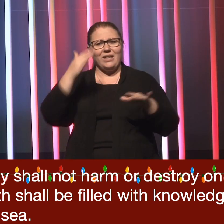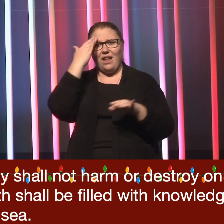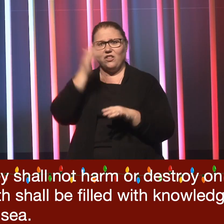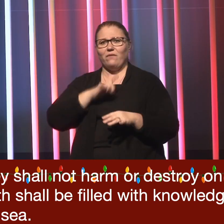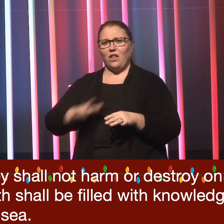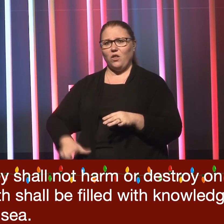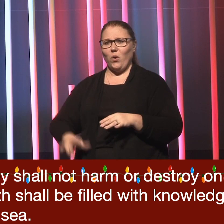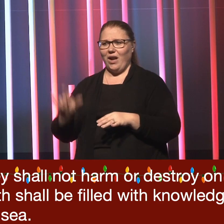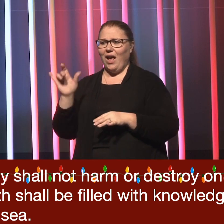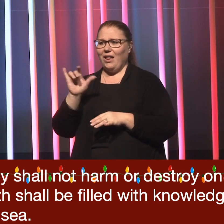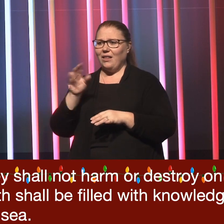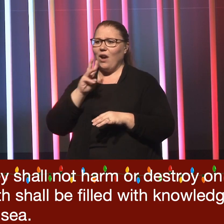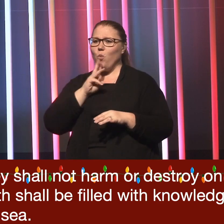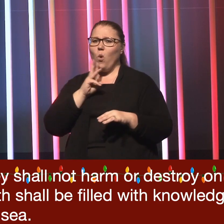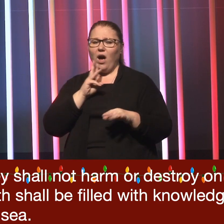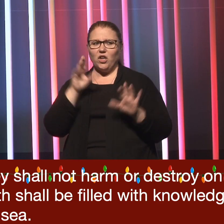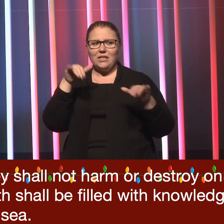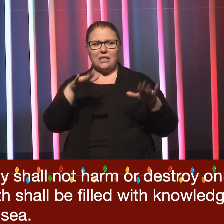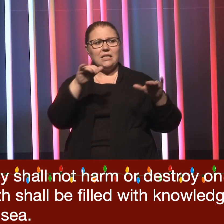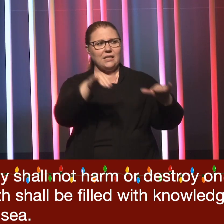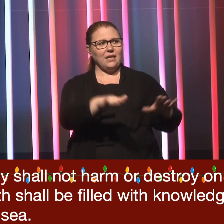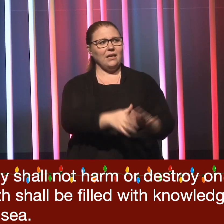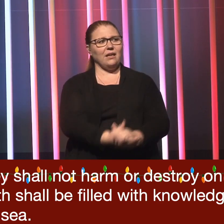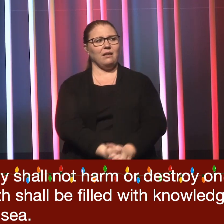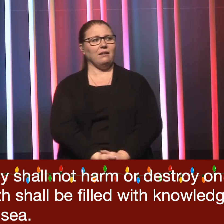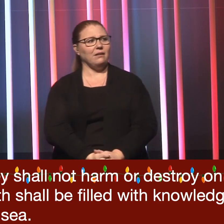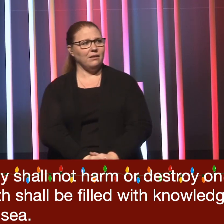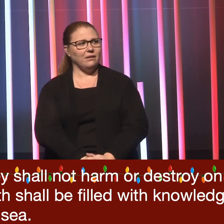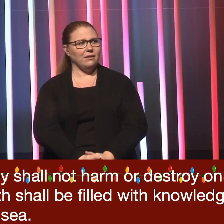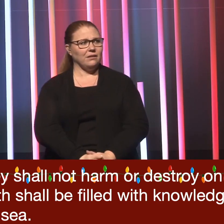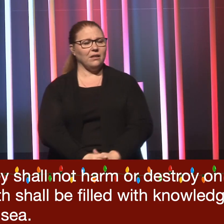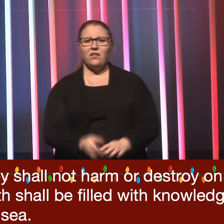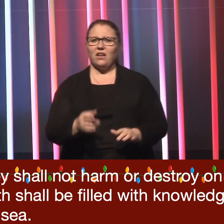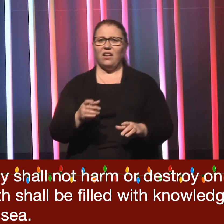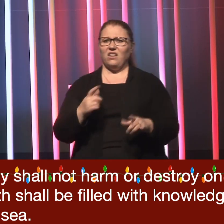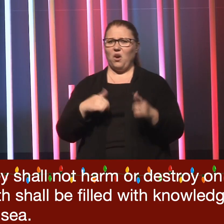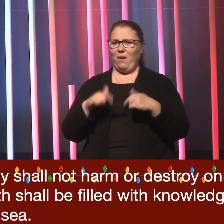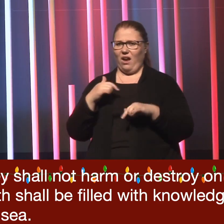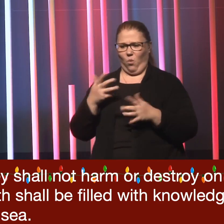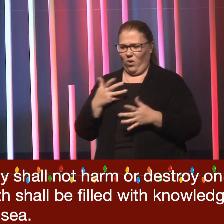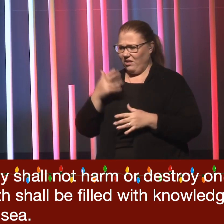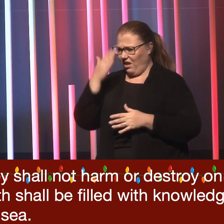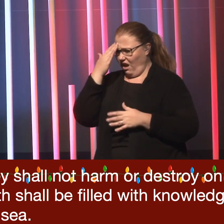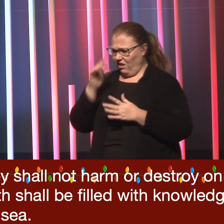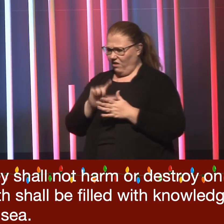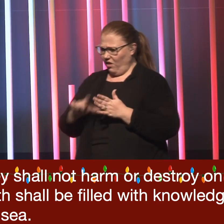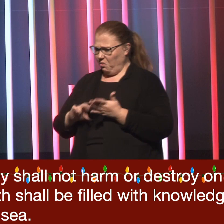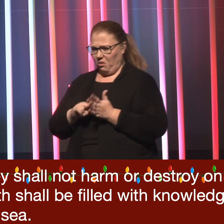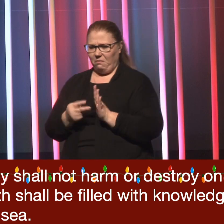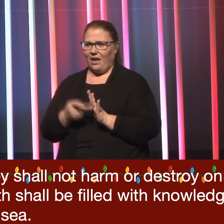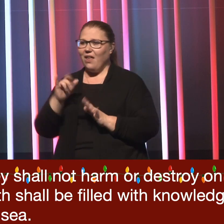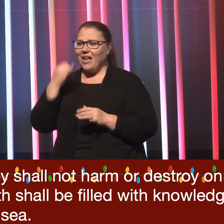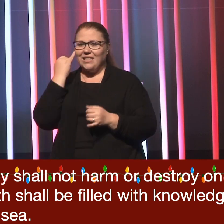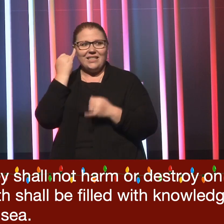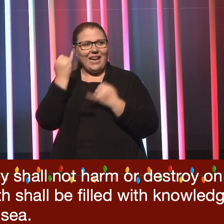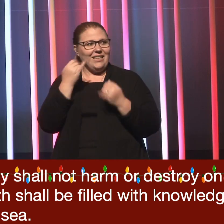water covers the sea. And you have to go back. Well, what is the knowledge of the Lord? It's this ideal of